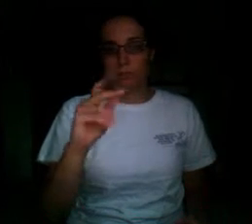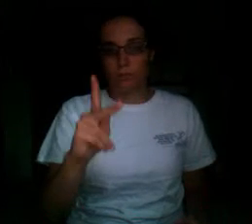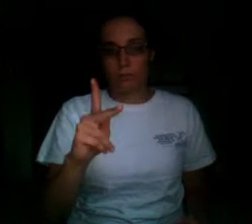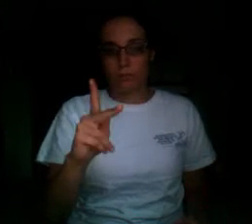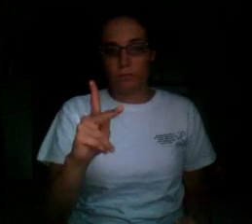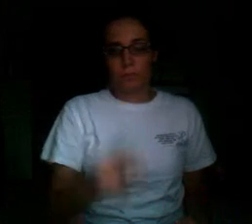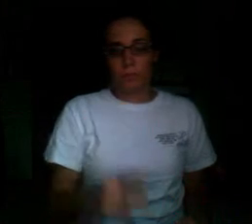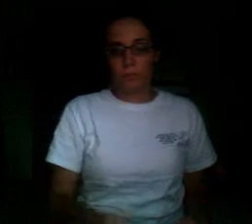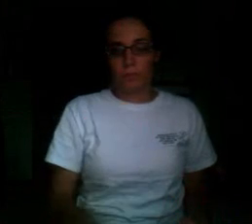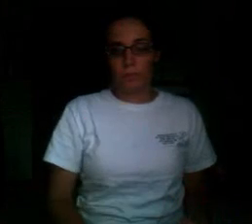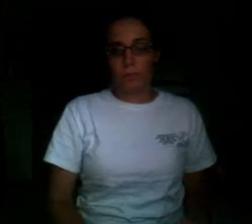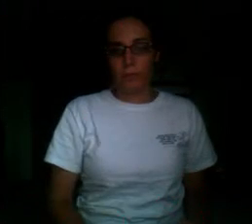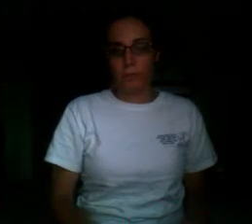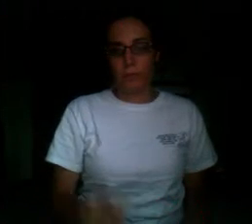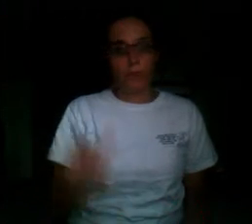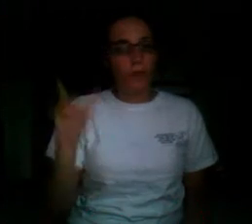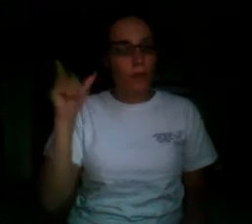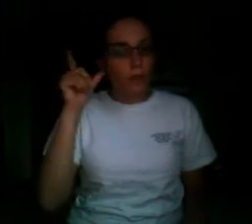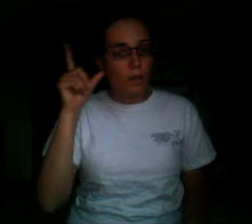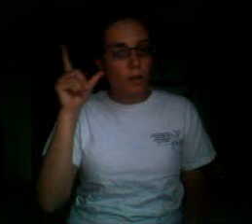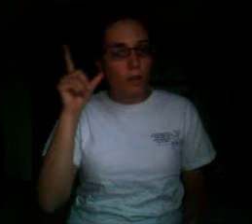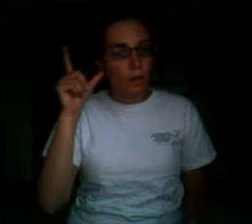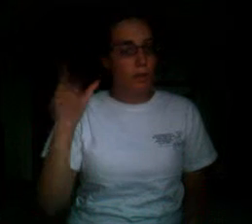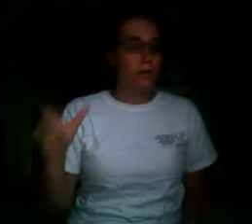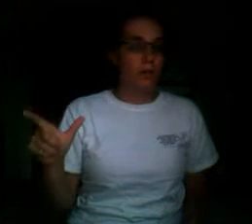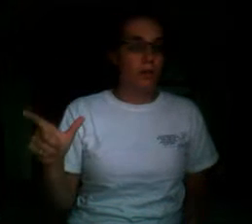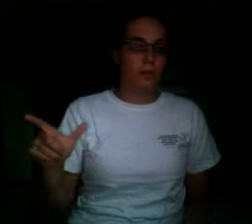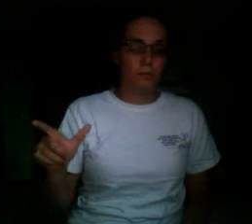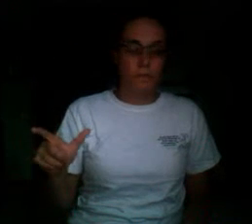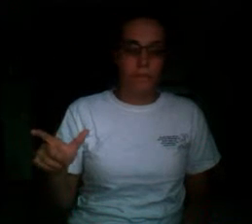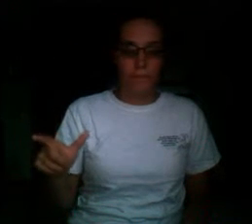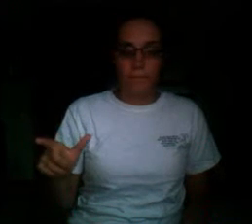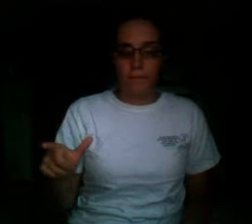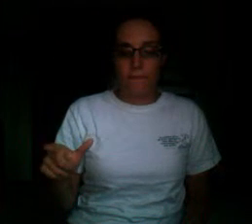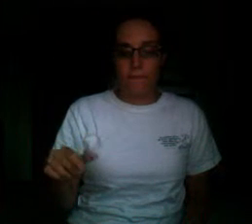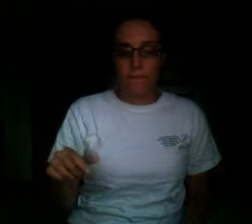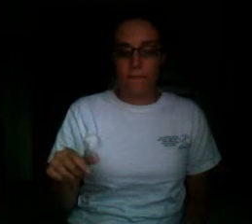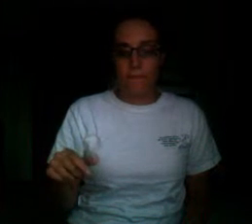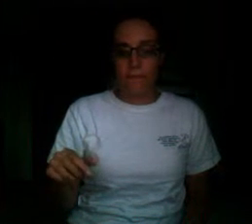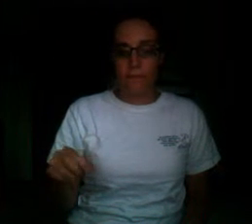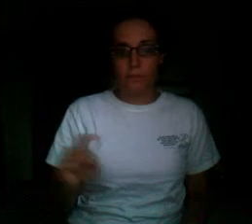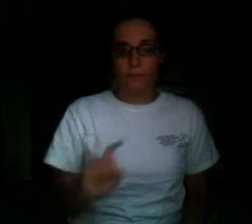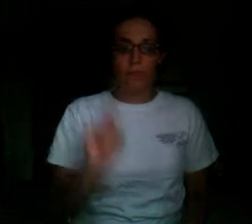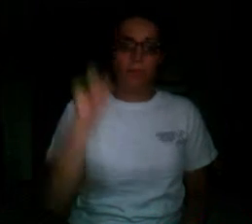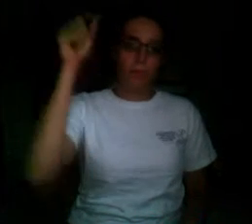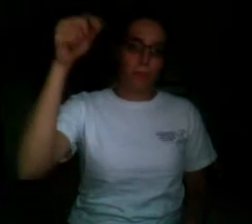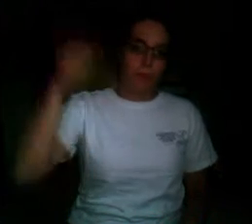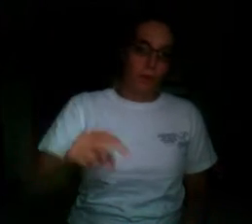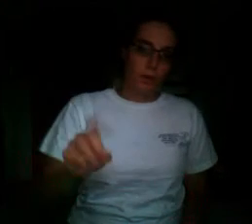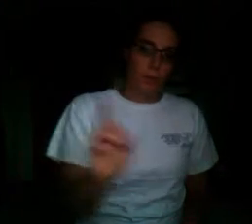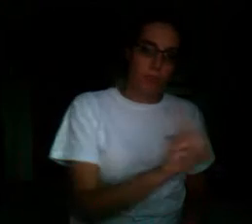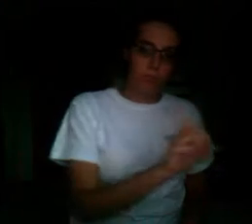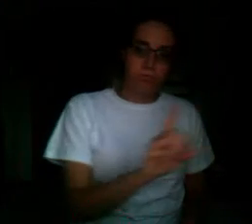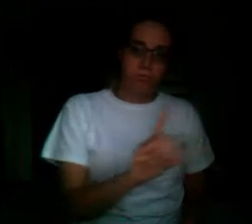edge, and Laura trampled it down. Up and down and back and forth she trampled the loose hay with all the might